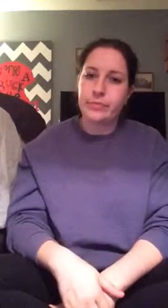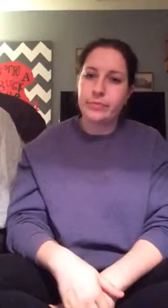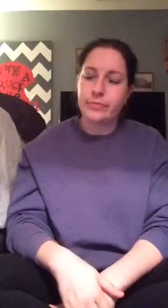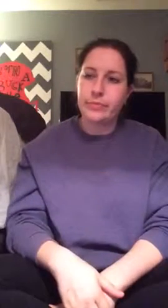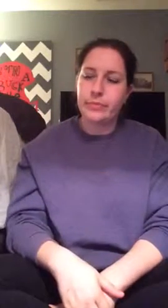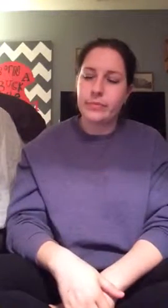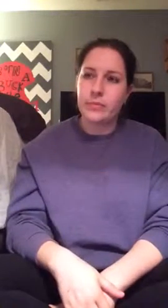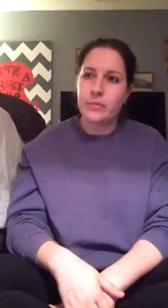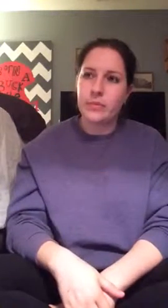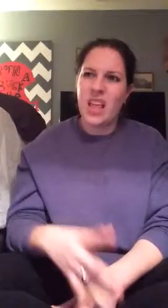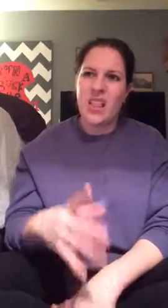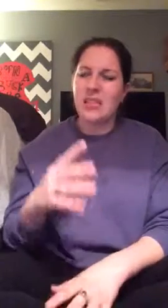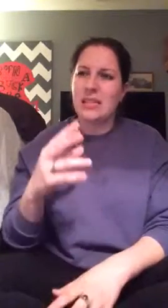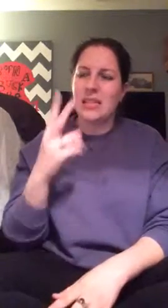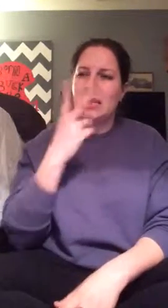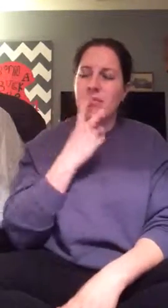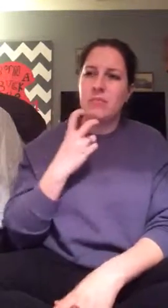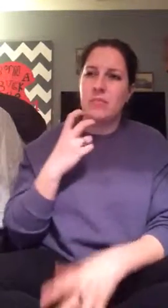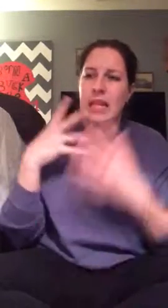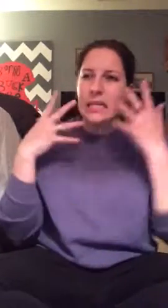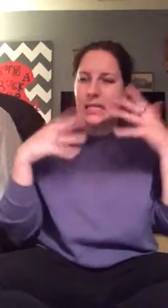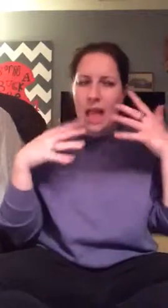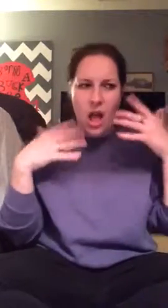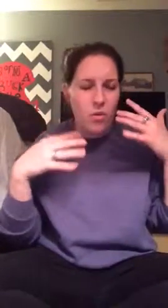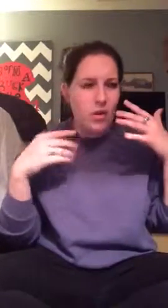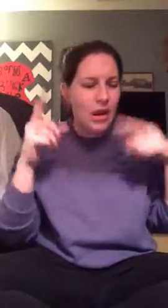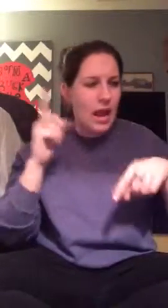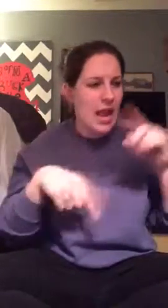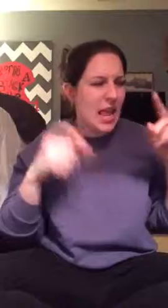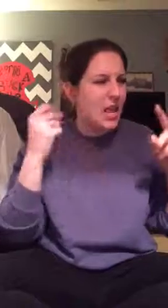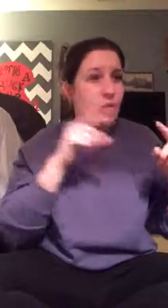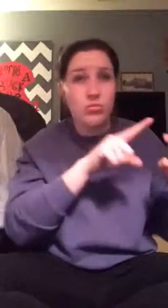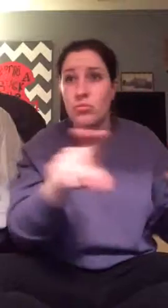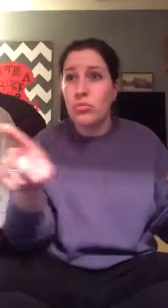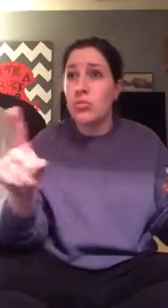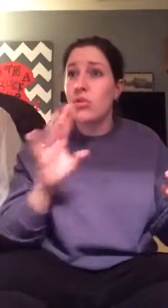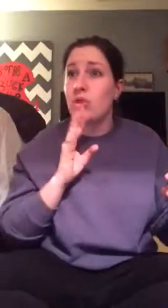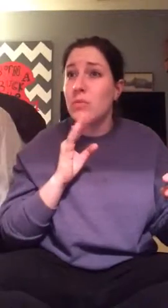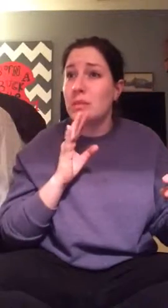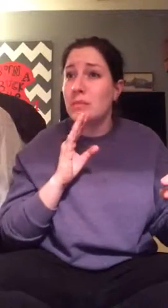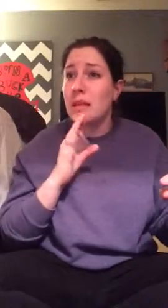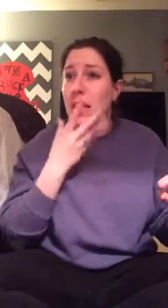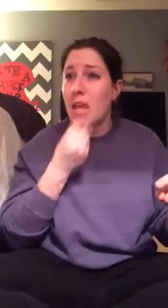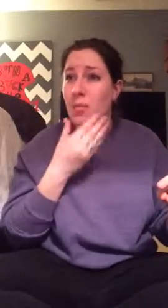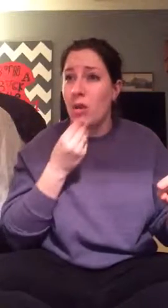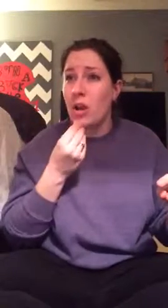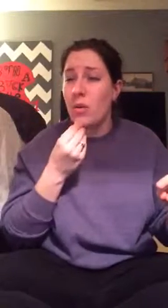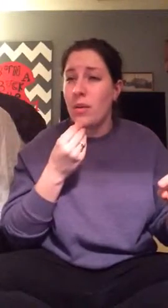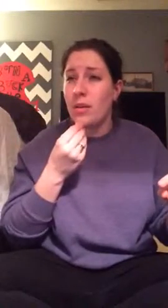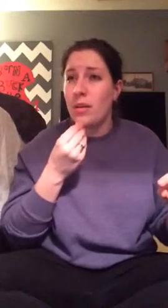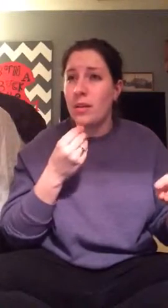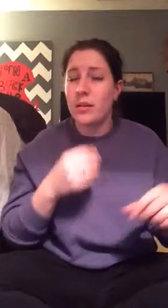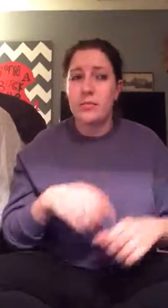so complicated. Anybody can speak Hebrew? Do you speak Hebrew? I can read